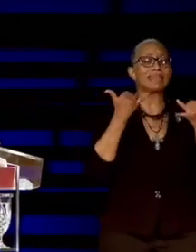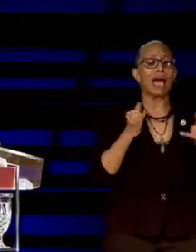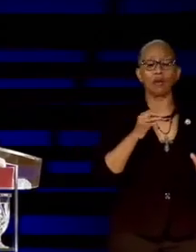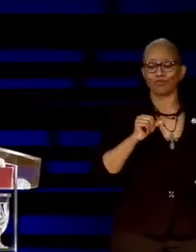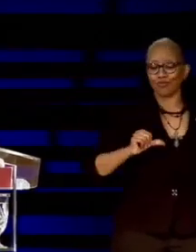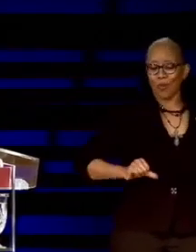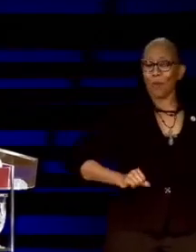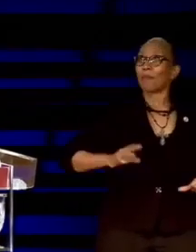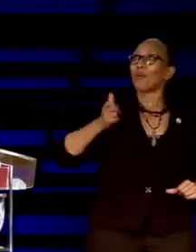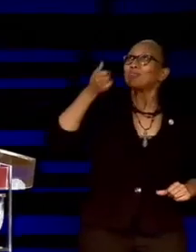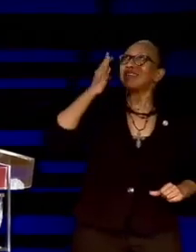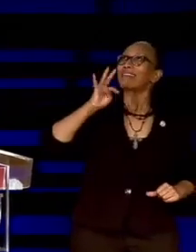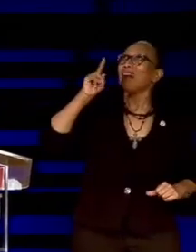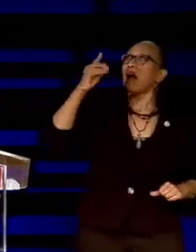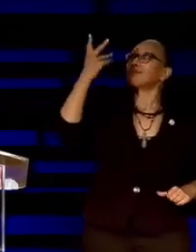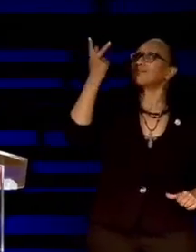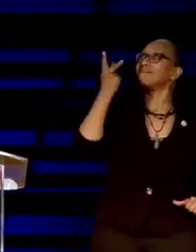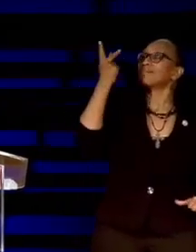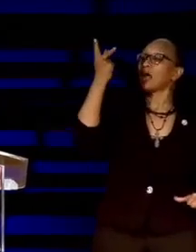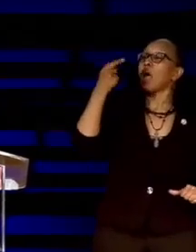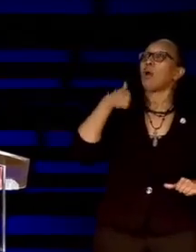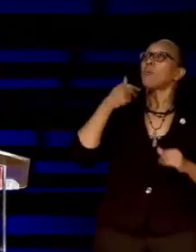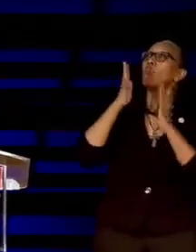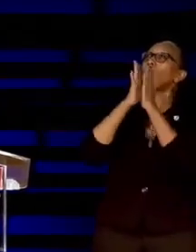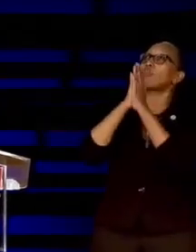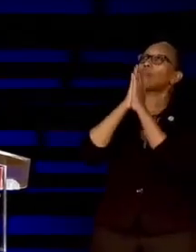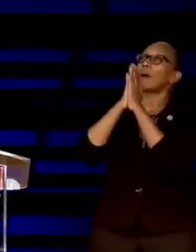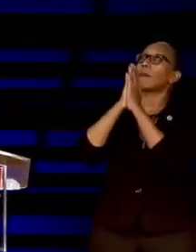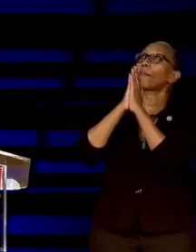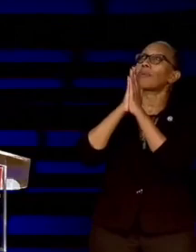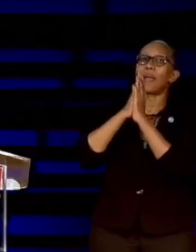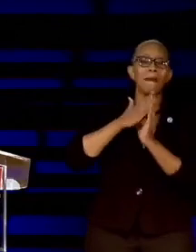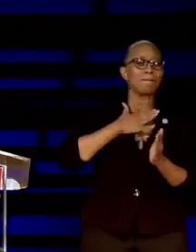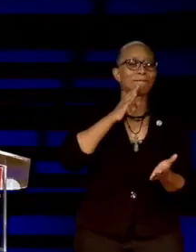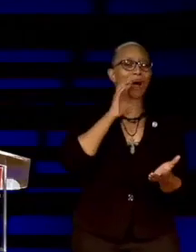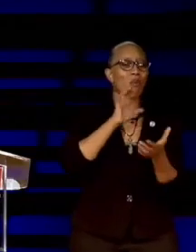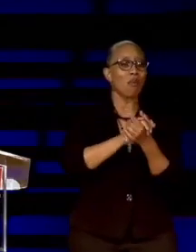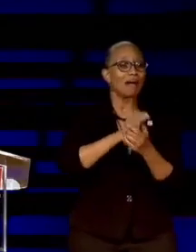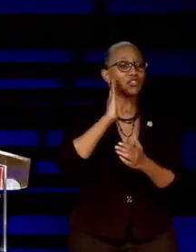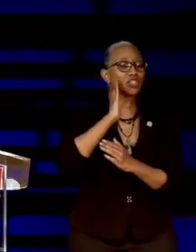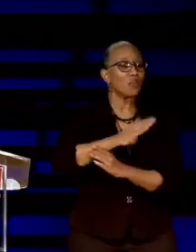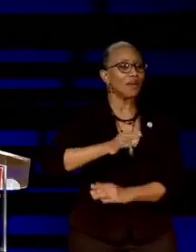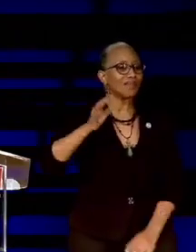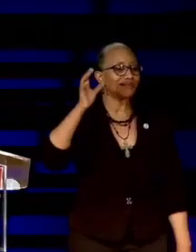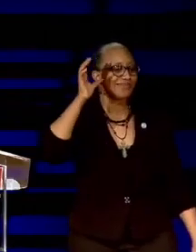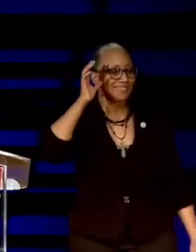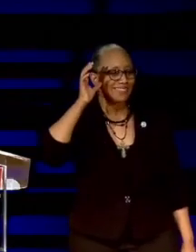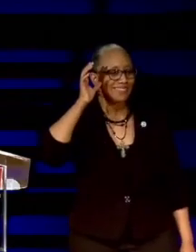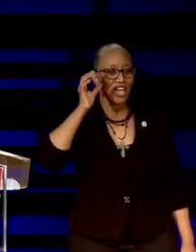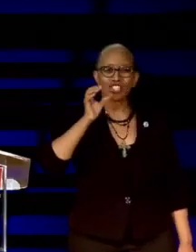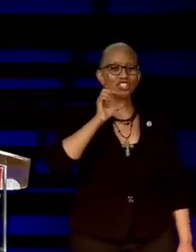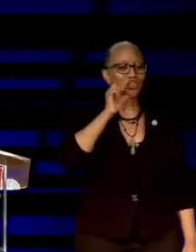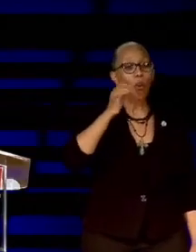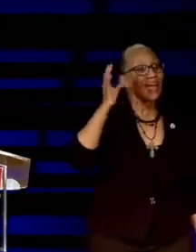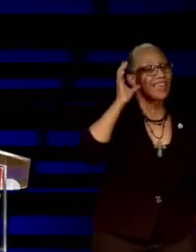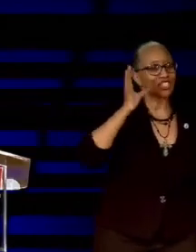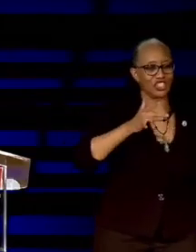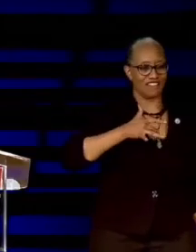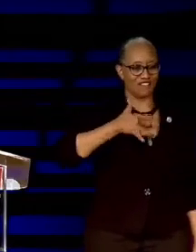boast on God that when I pray, my wife don't hear me, she